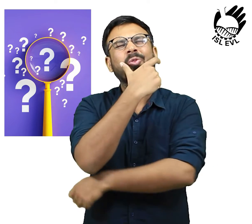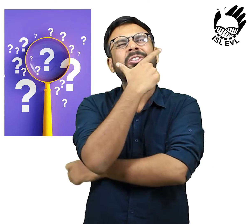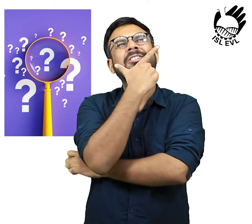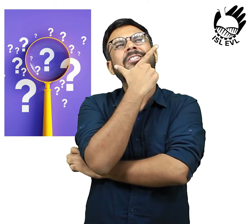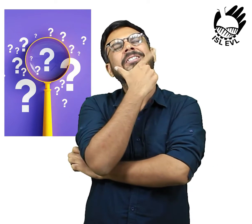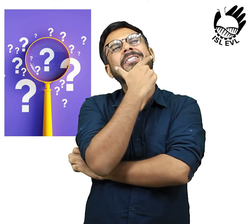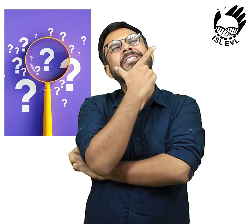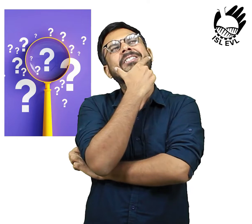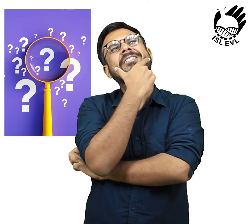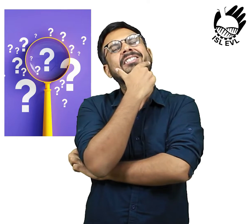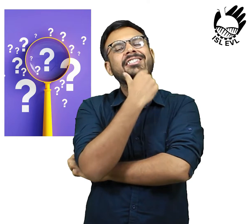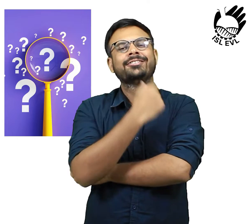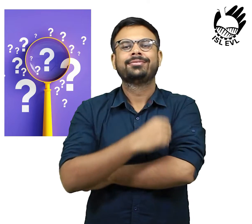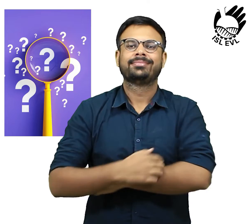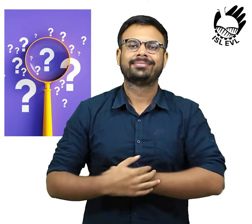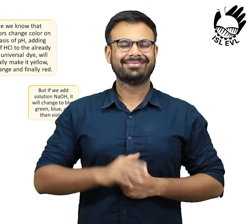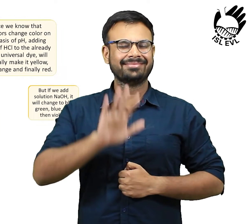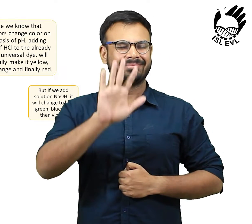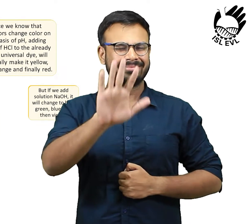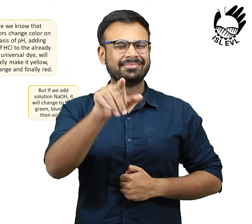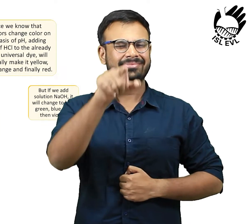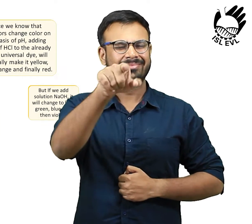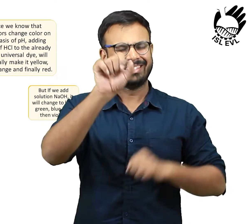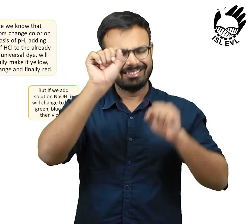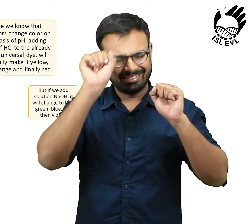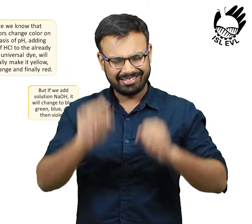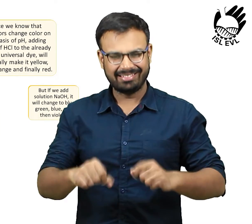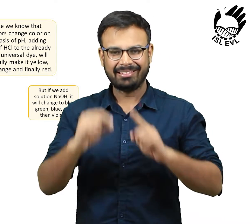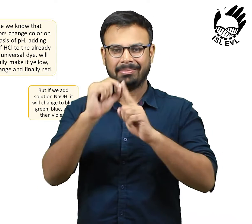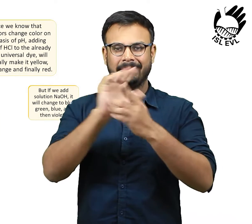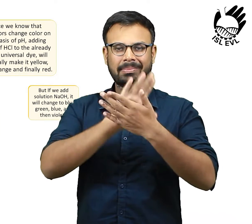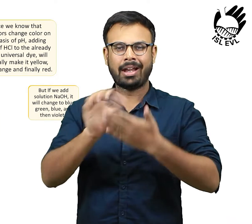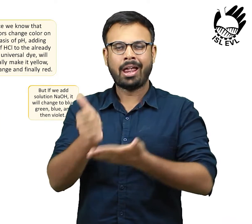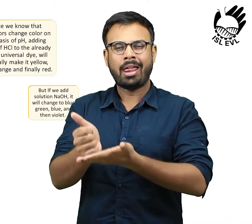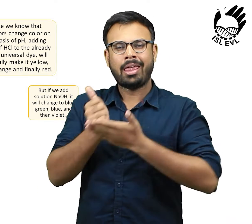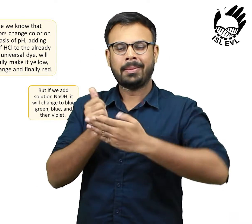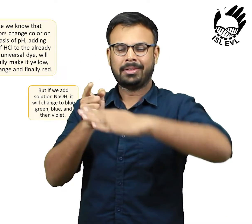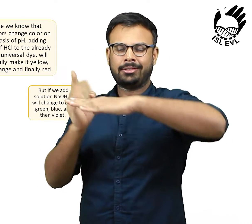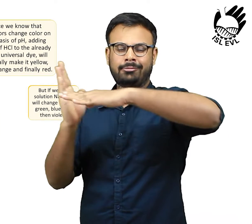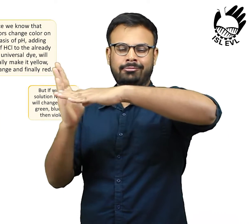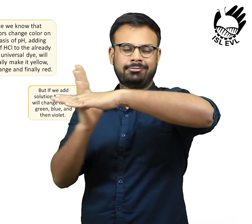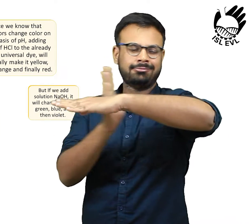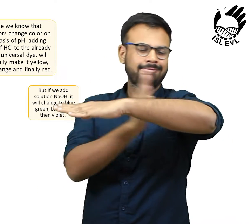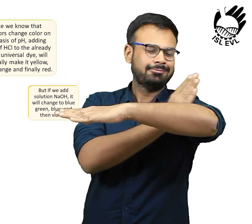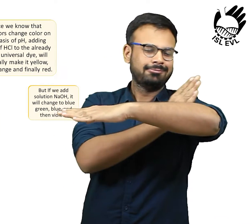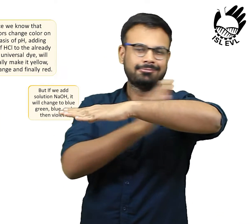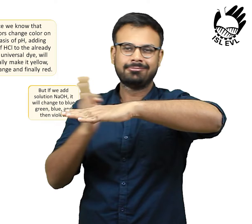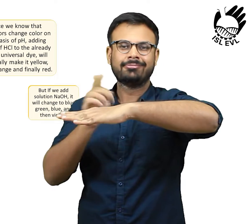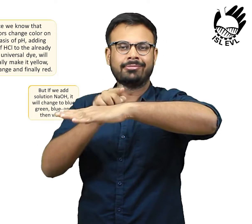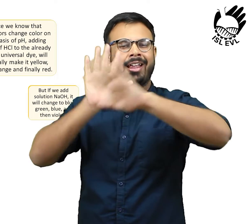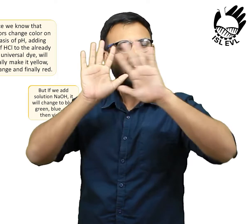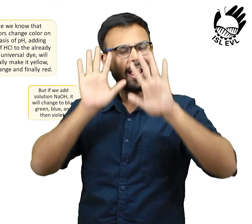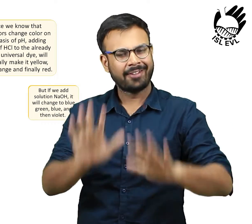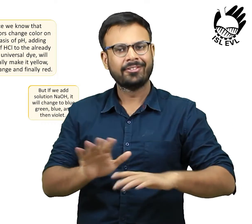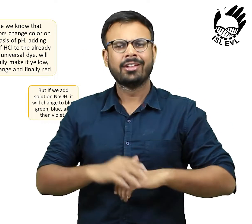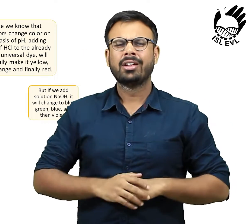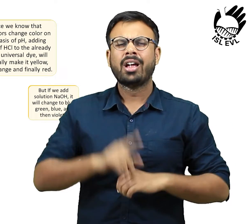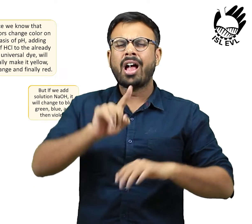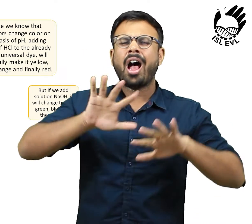pH spectrum. To get the desired colors every time, we can design a recipe with these three chemicals